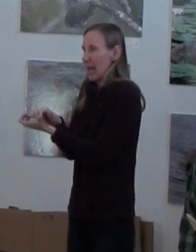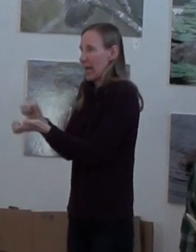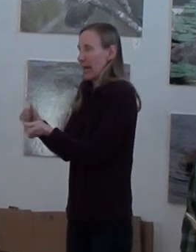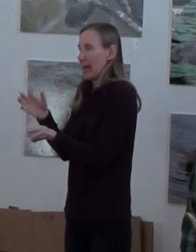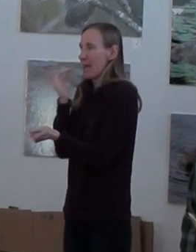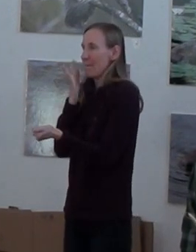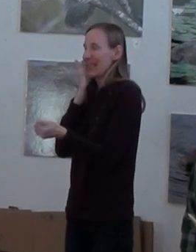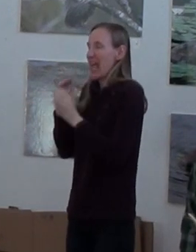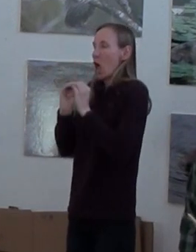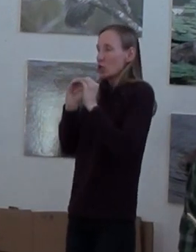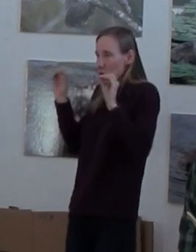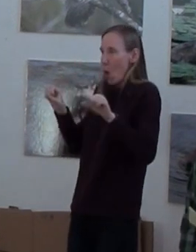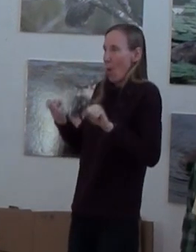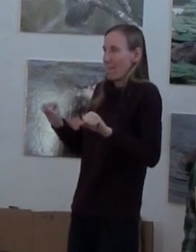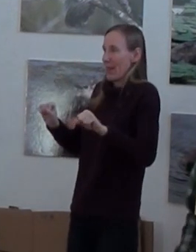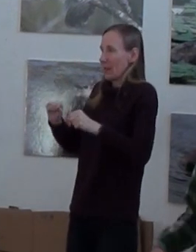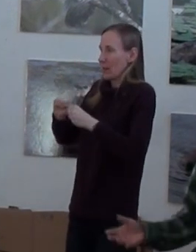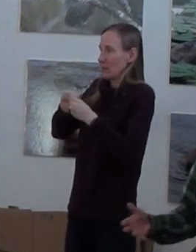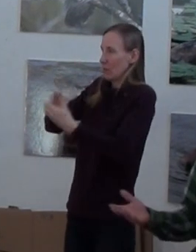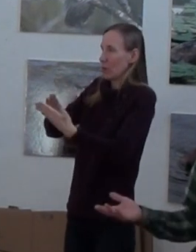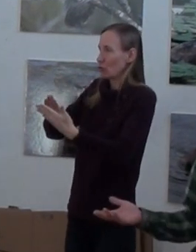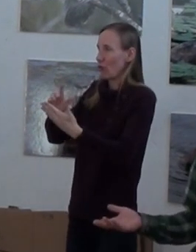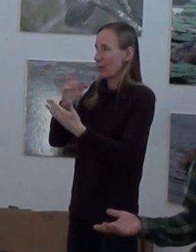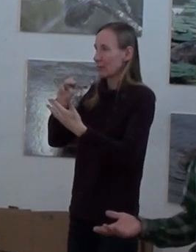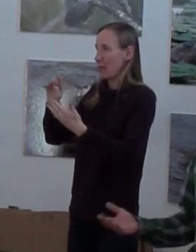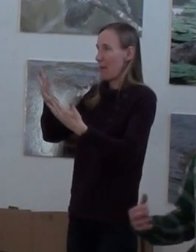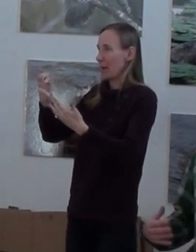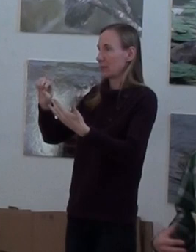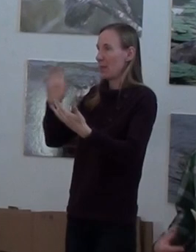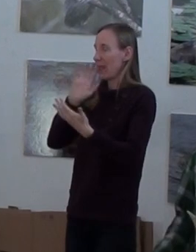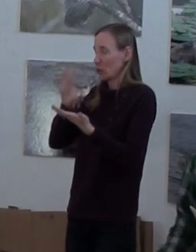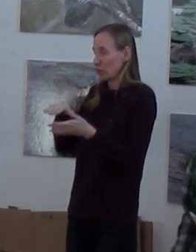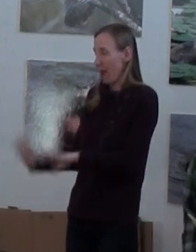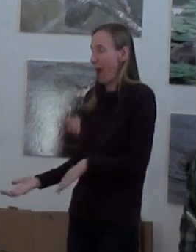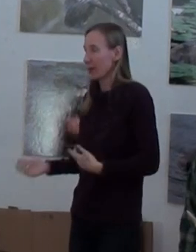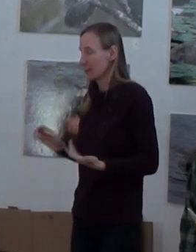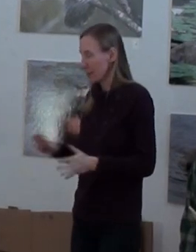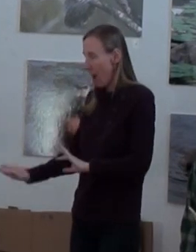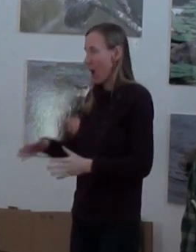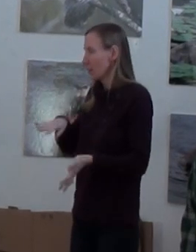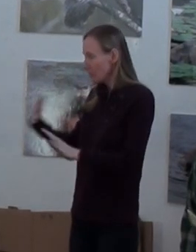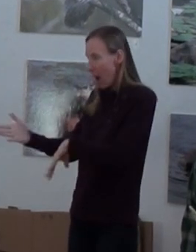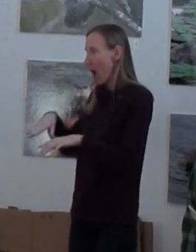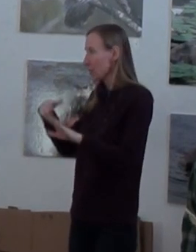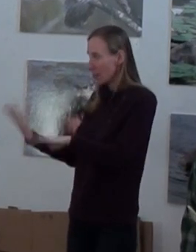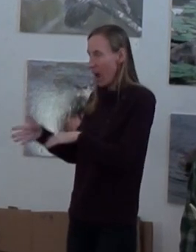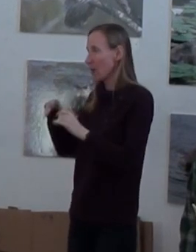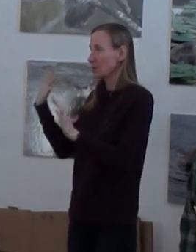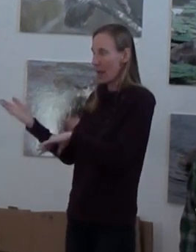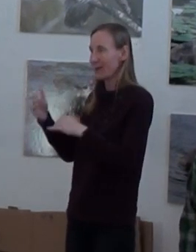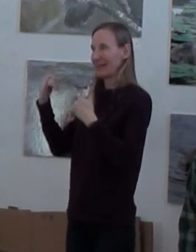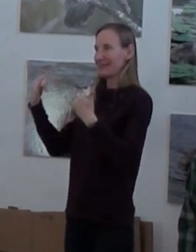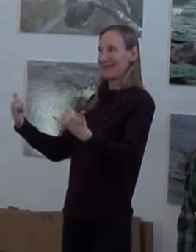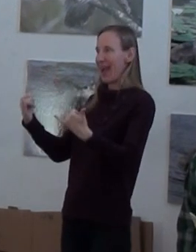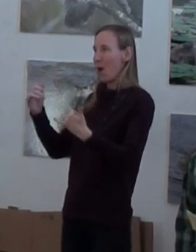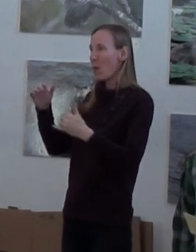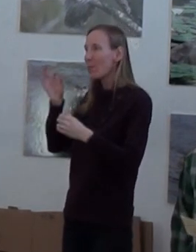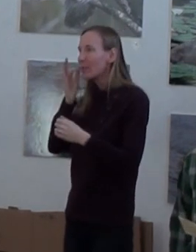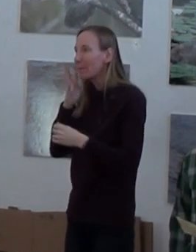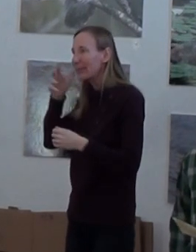ability to combat or any sort of, they just pulled it up and died. And today they have so much more